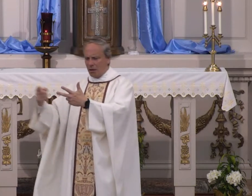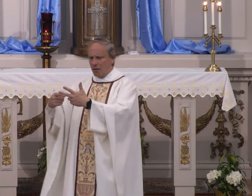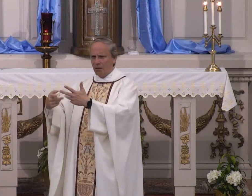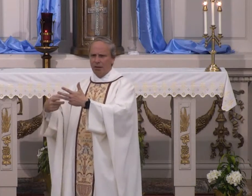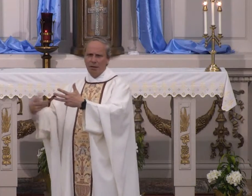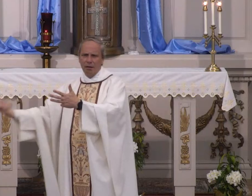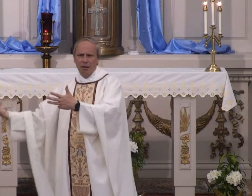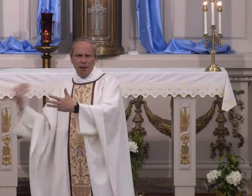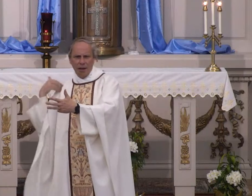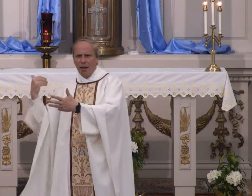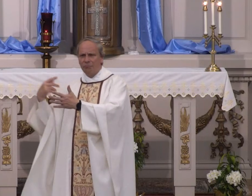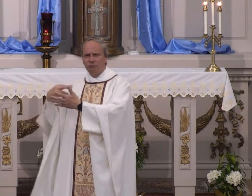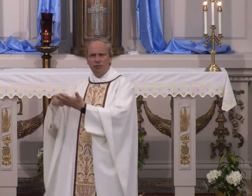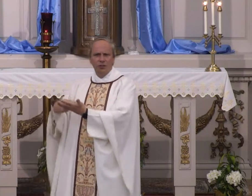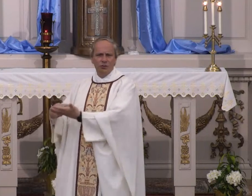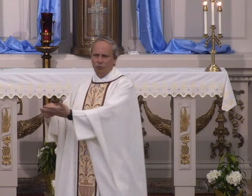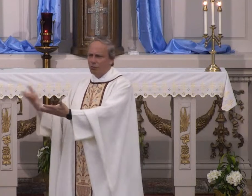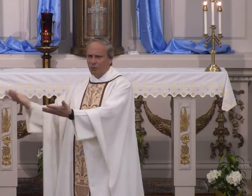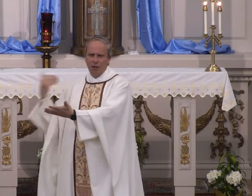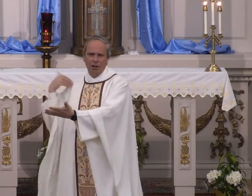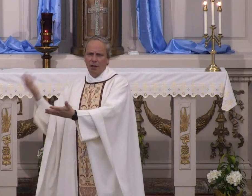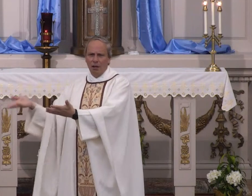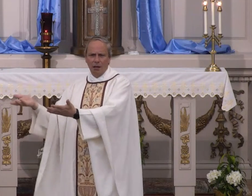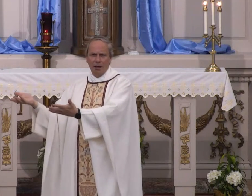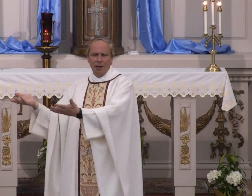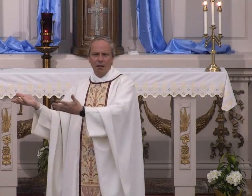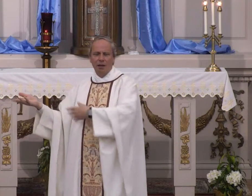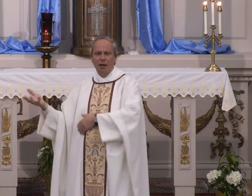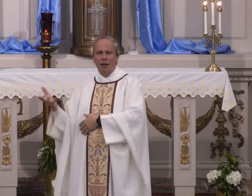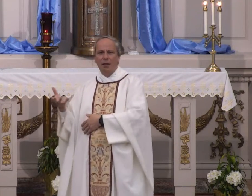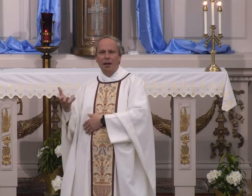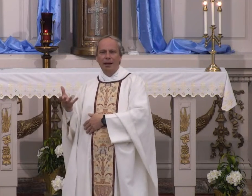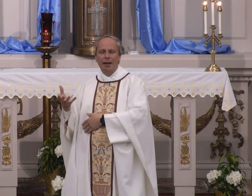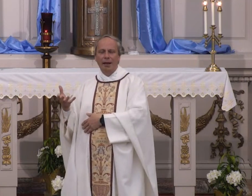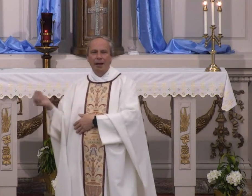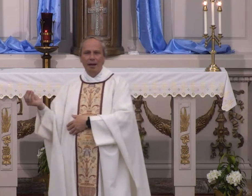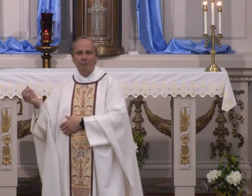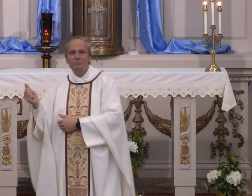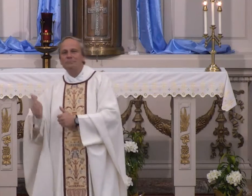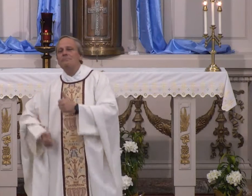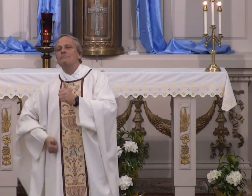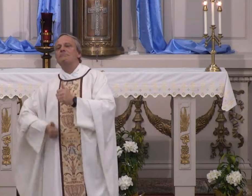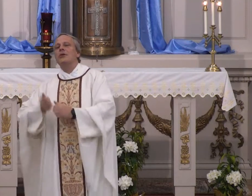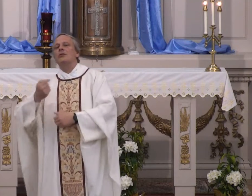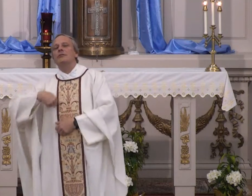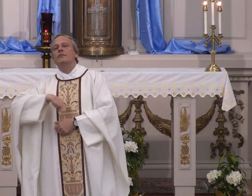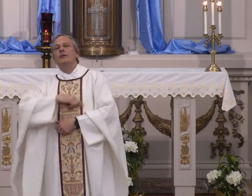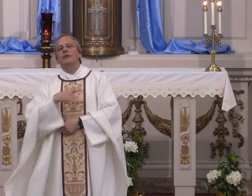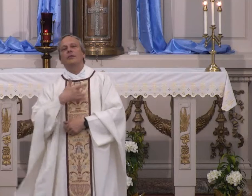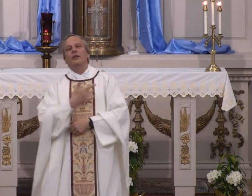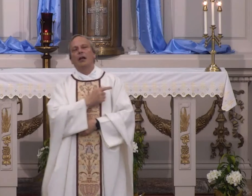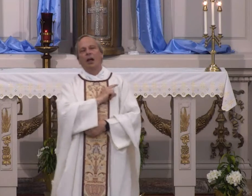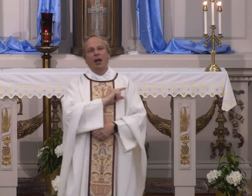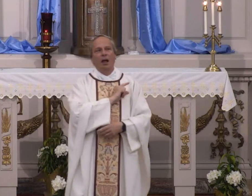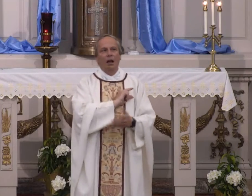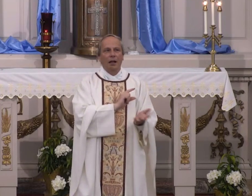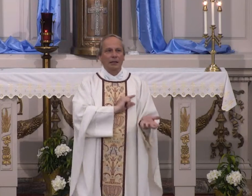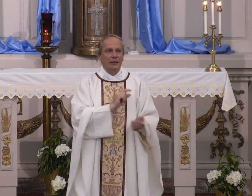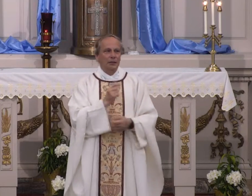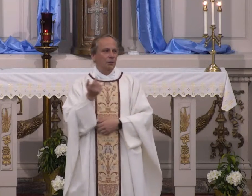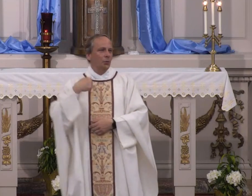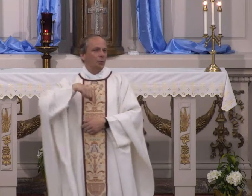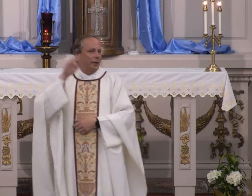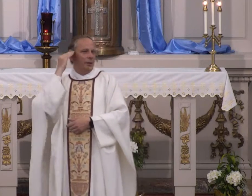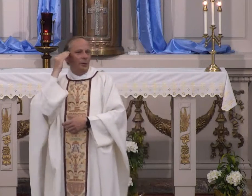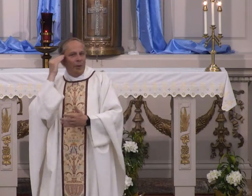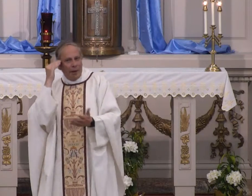Western world. He was an intelligent man. He had good health. He had everything at his disposal.